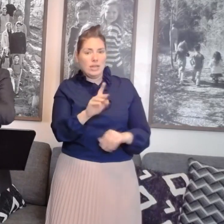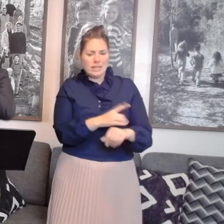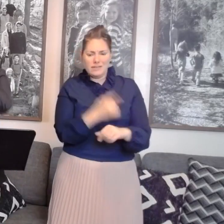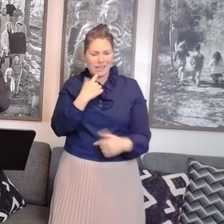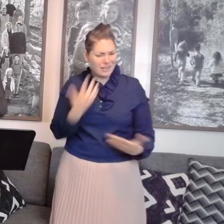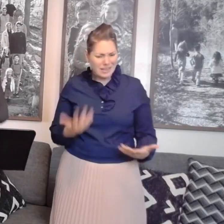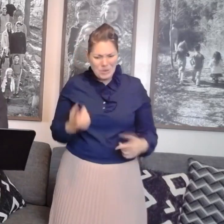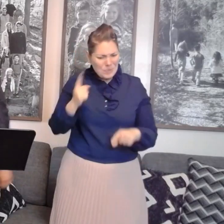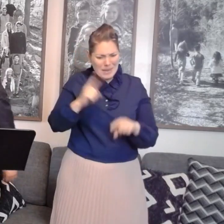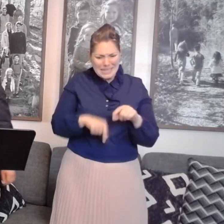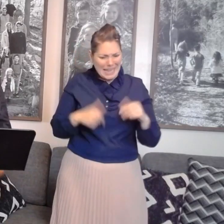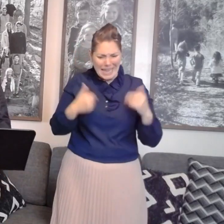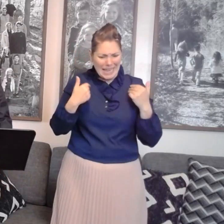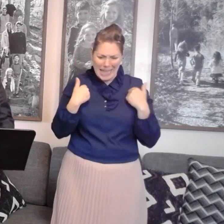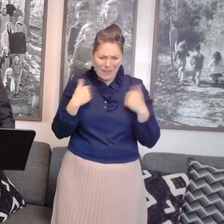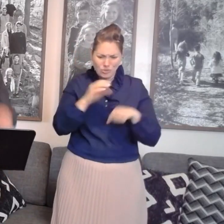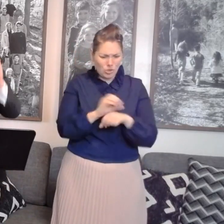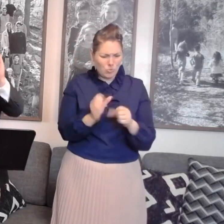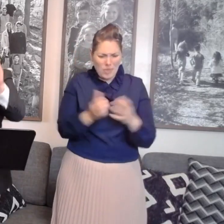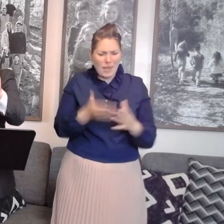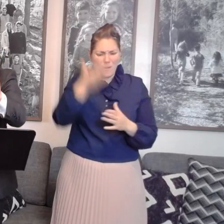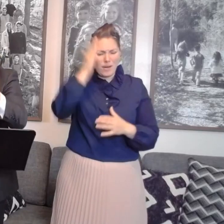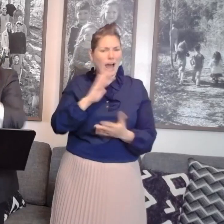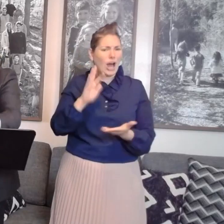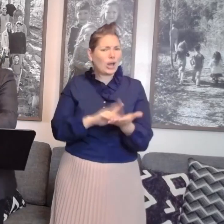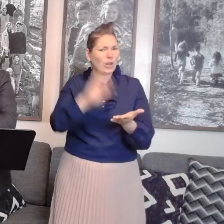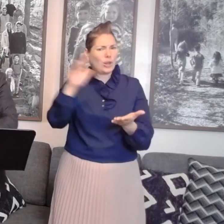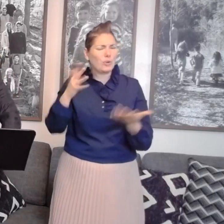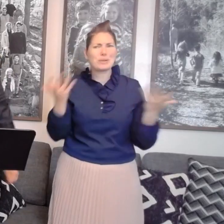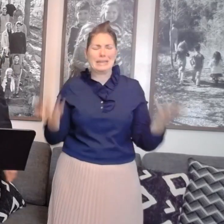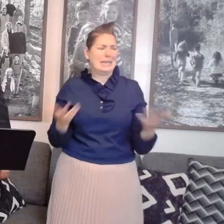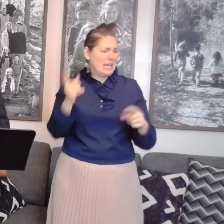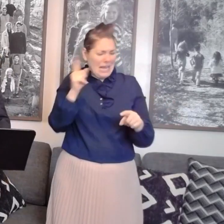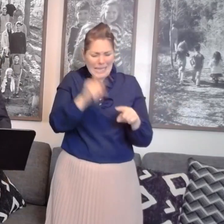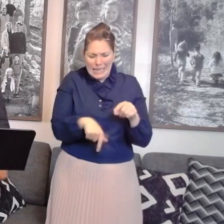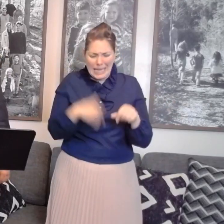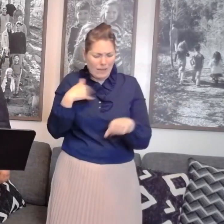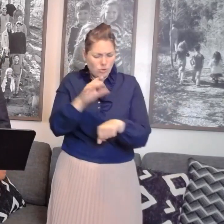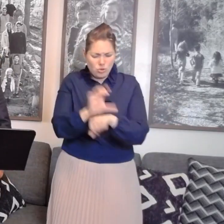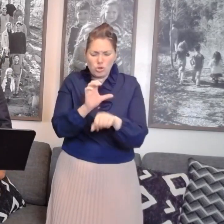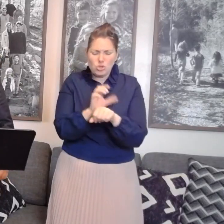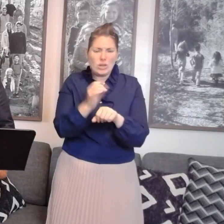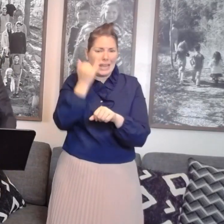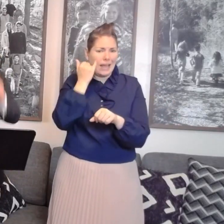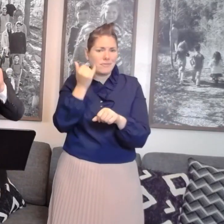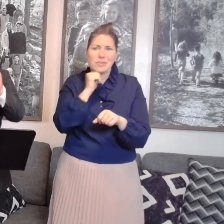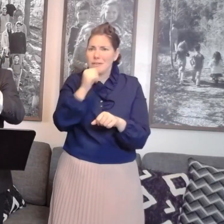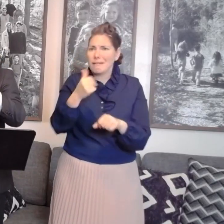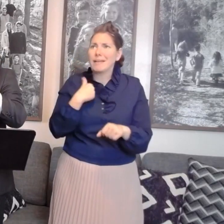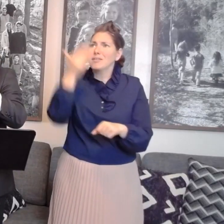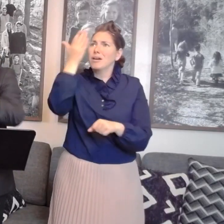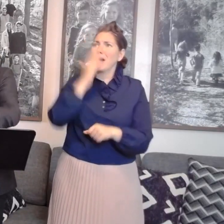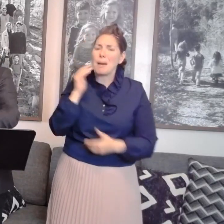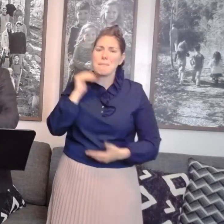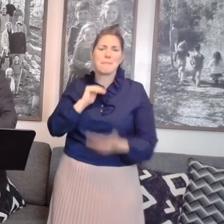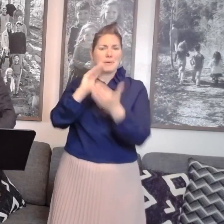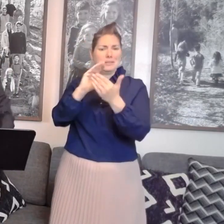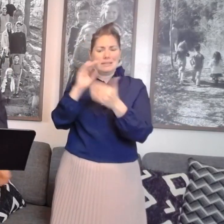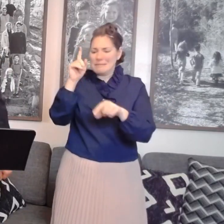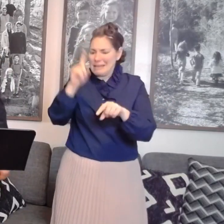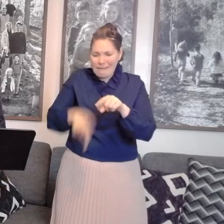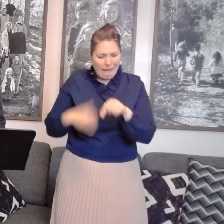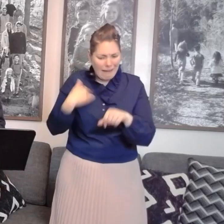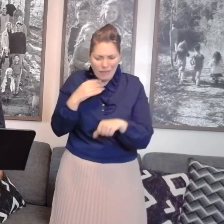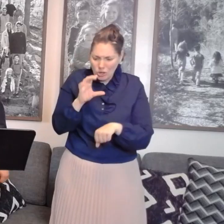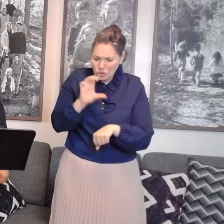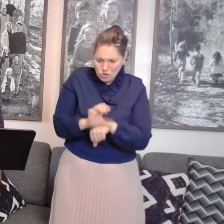church without the glory of God. We can't have church without the presence of God. We can't have church